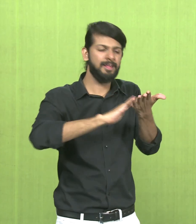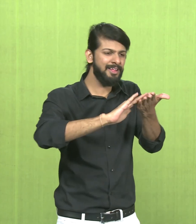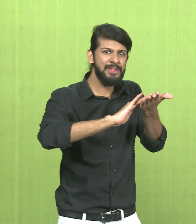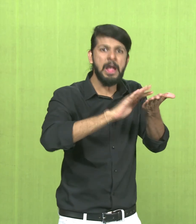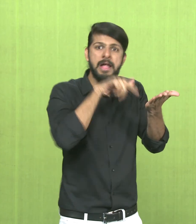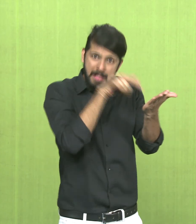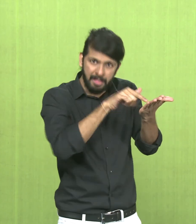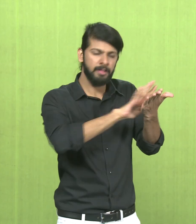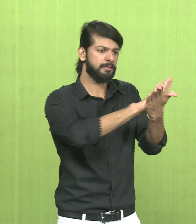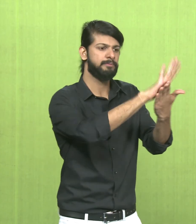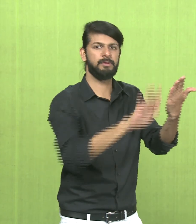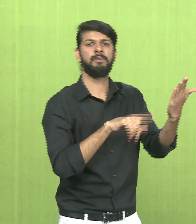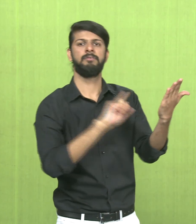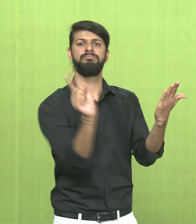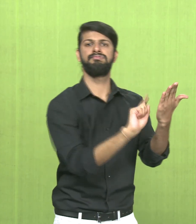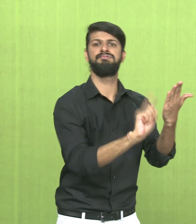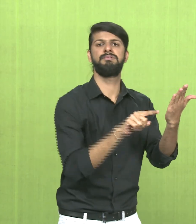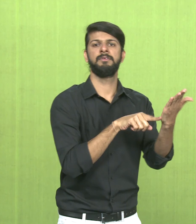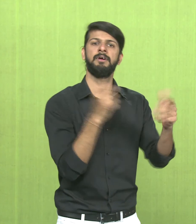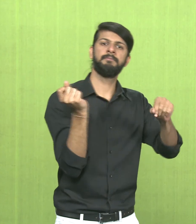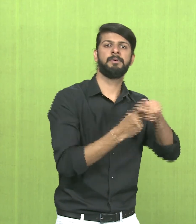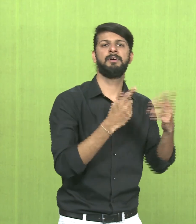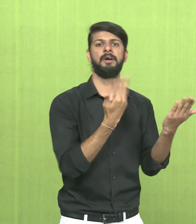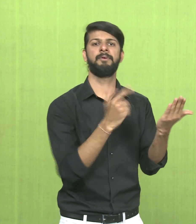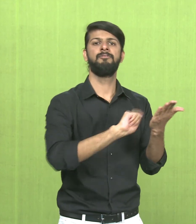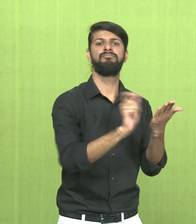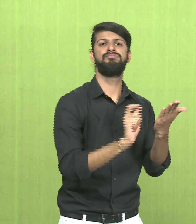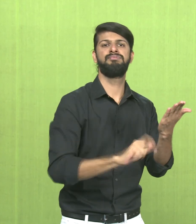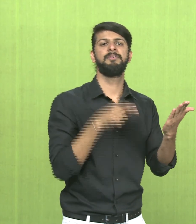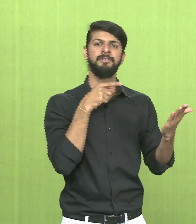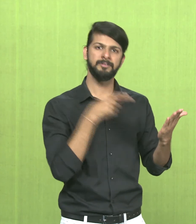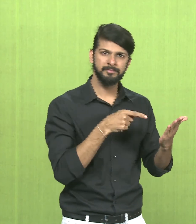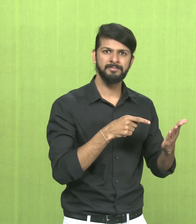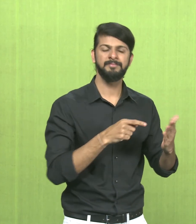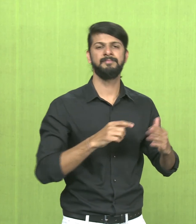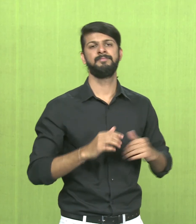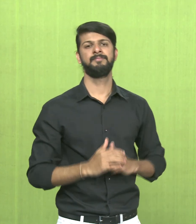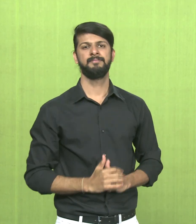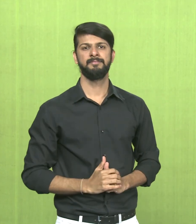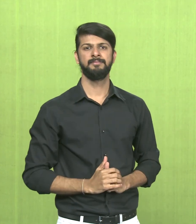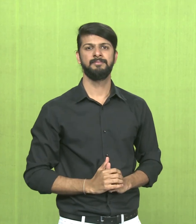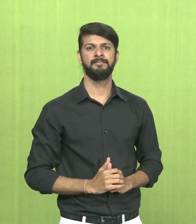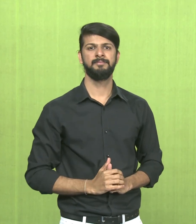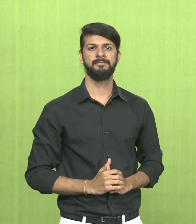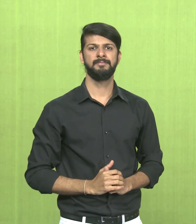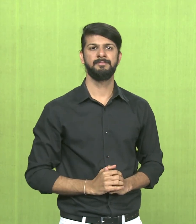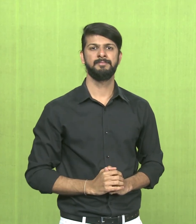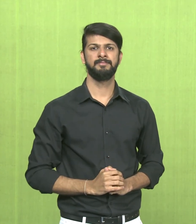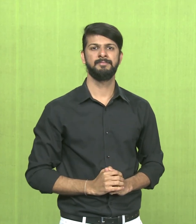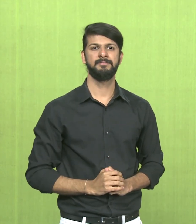on smooth paper. So, the quality would be much better if you use textured grainy canvas or paper.